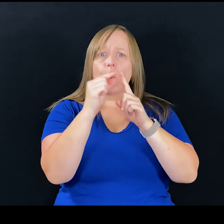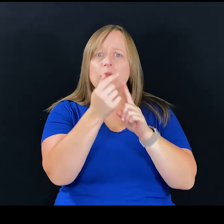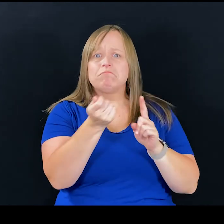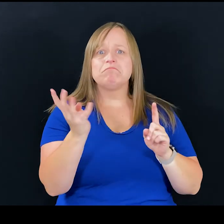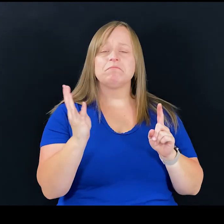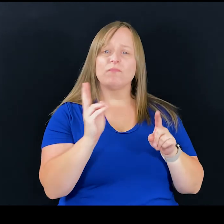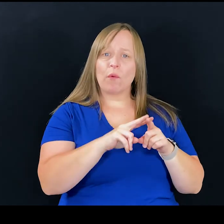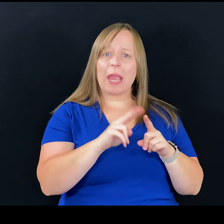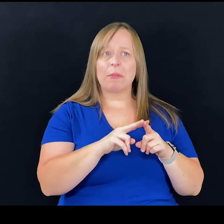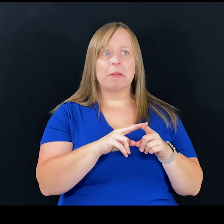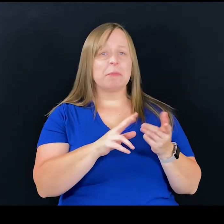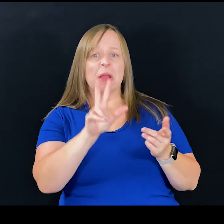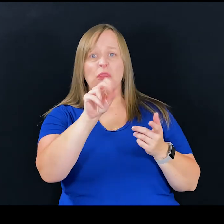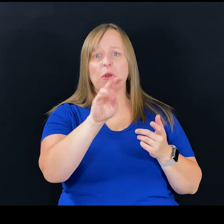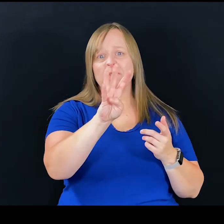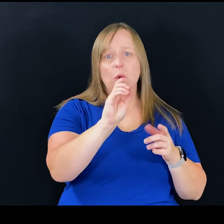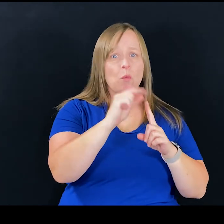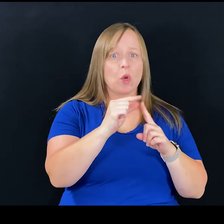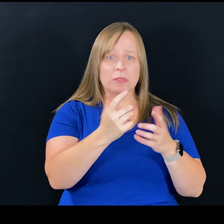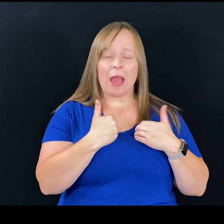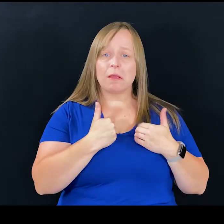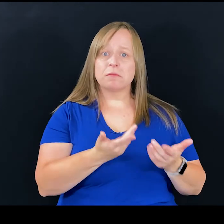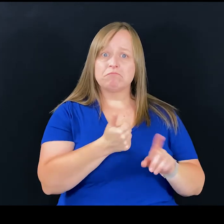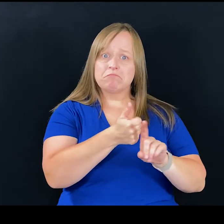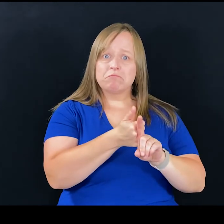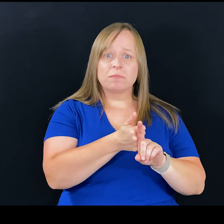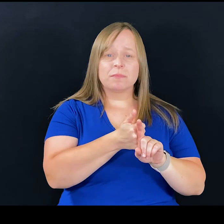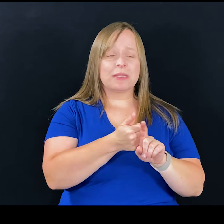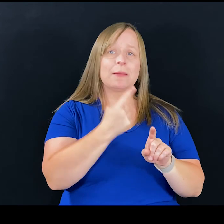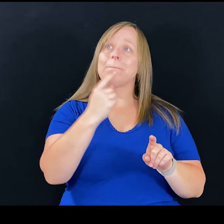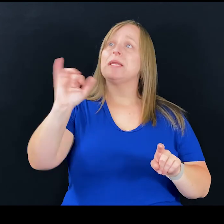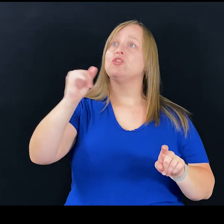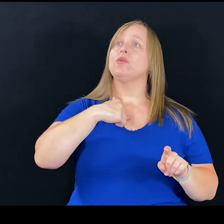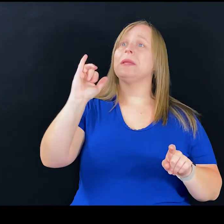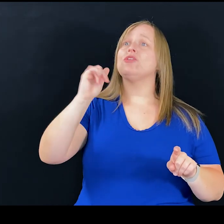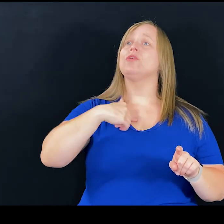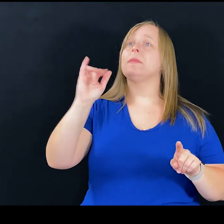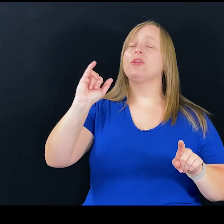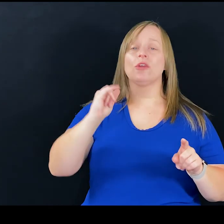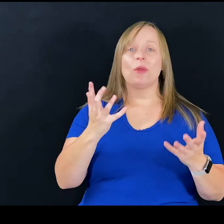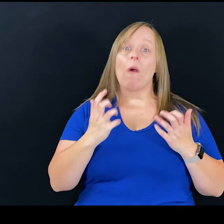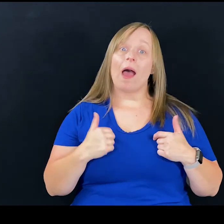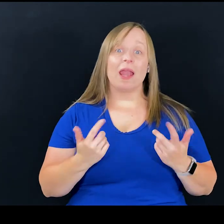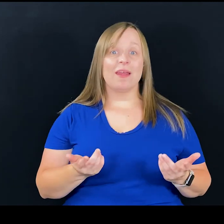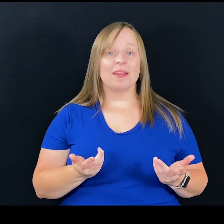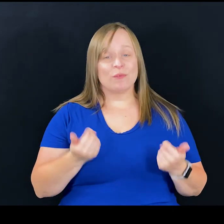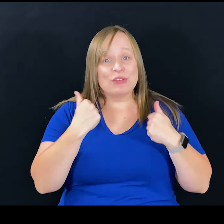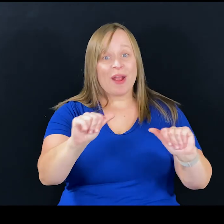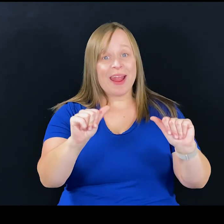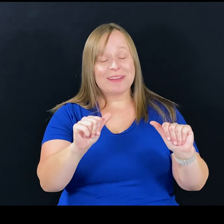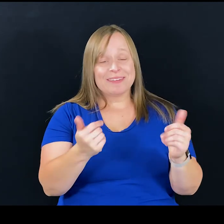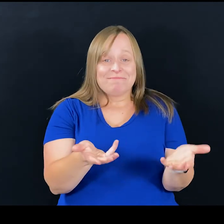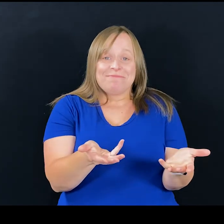has some words. He has a vocabulary maybe of 30 to 40 words. And he kept saying, me too, me too.